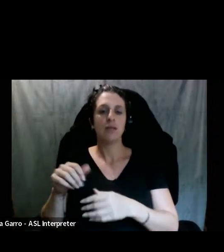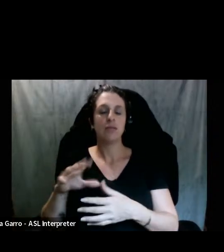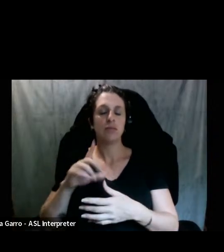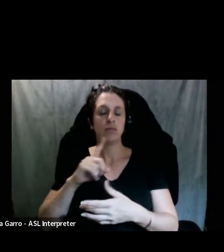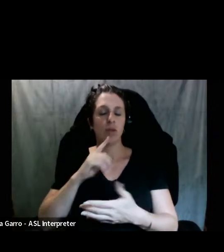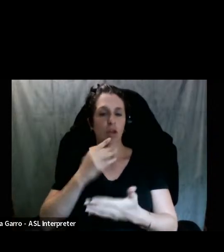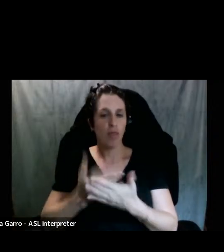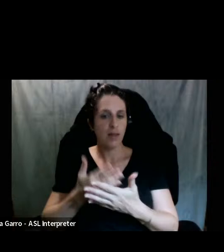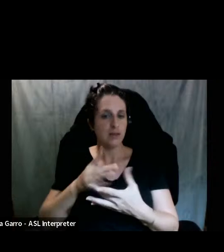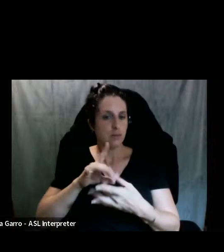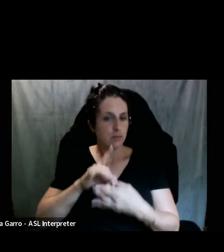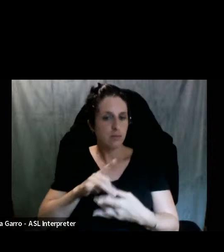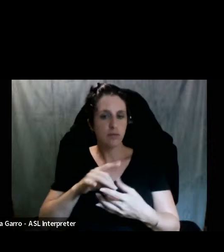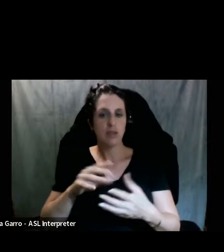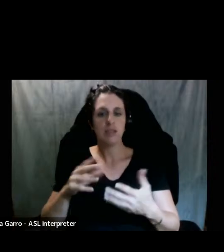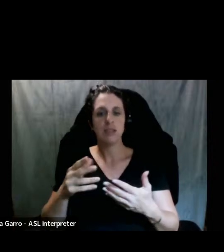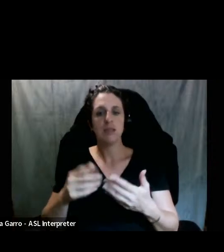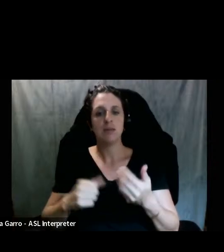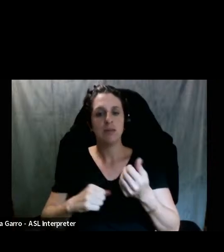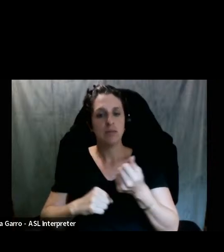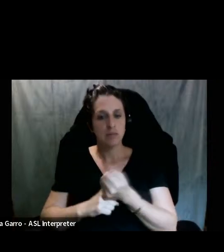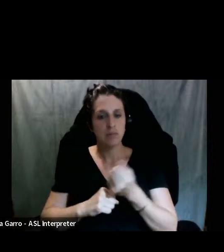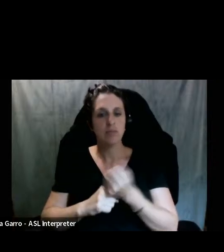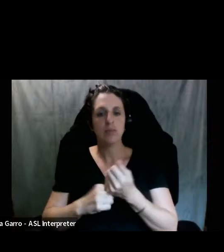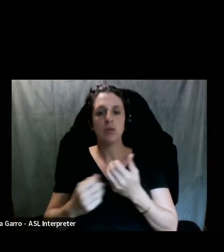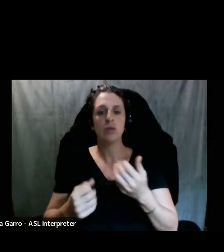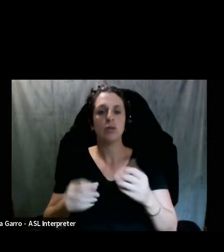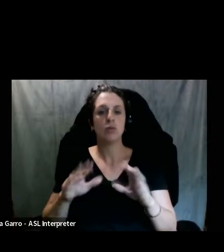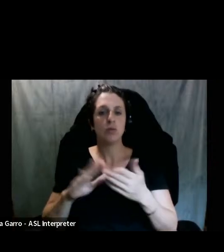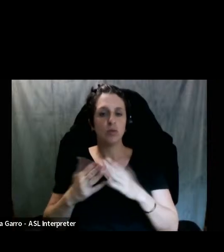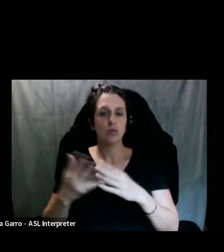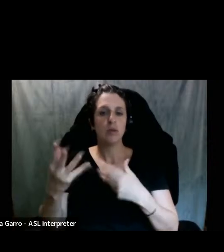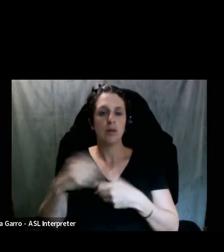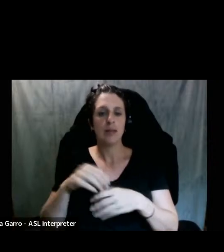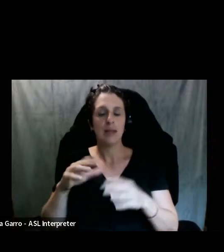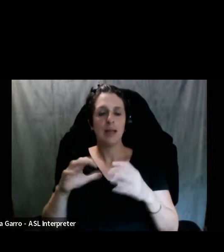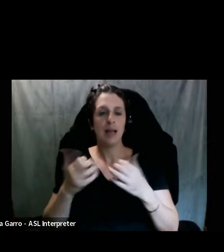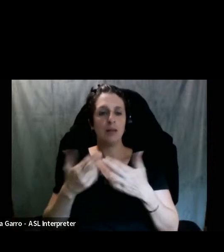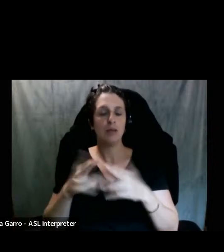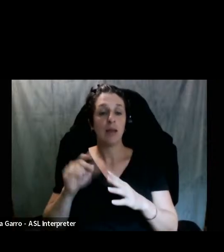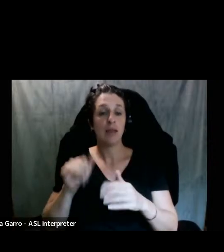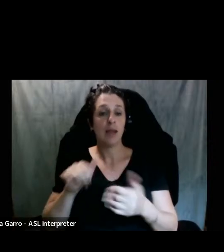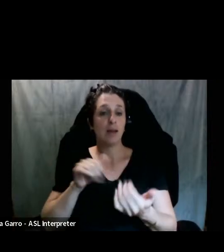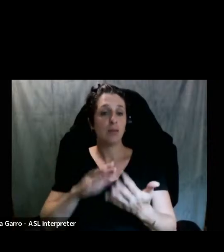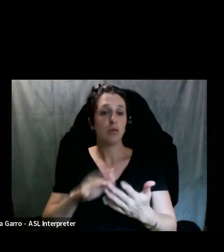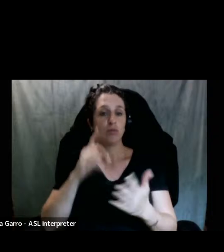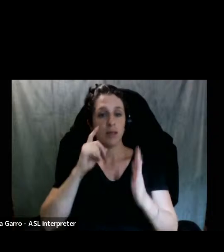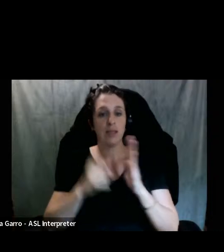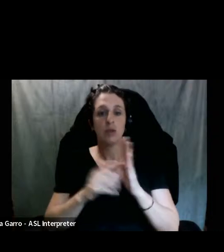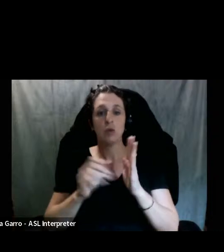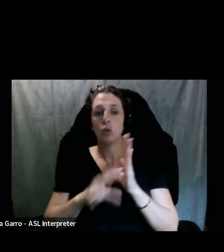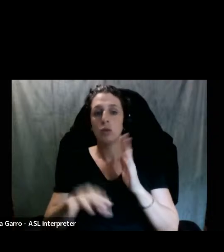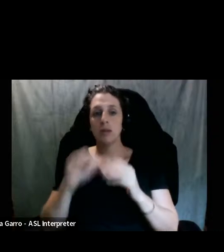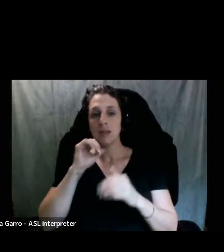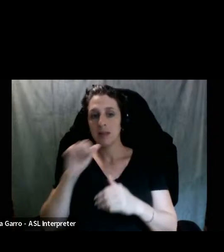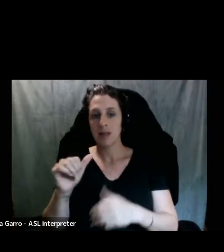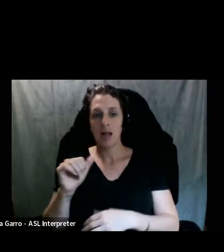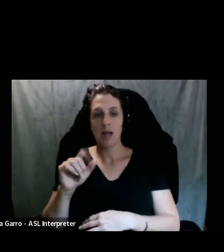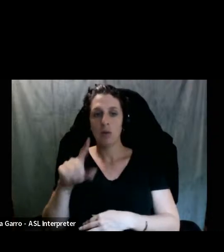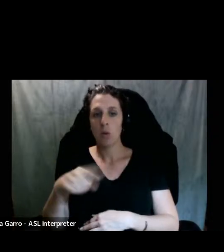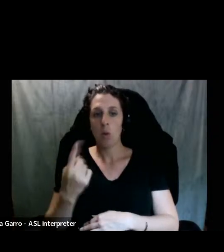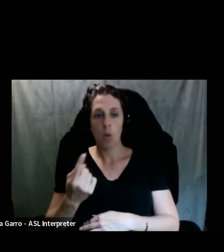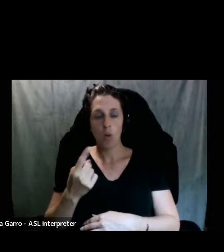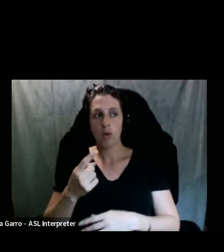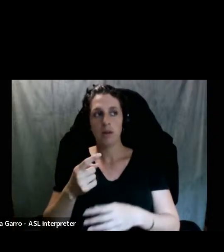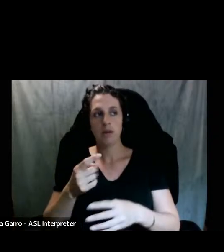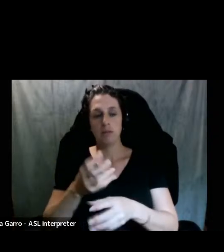cultivation of a supportive community within the classroom. This approach recognizes that students are not merely recipients of